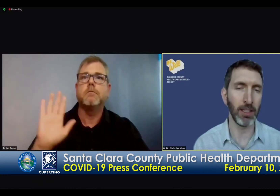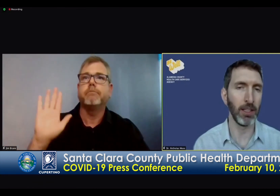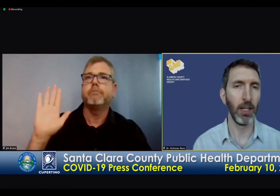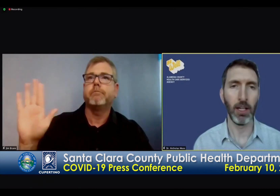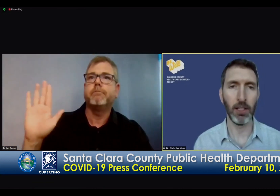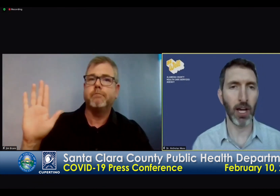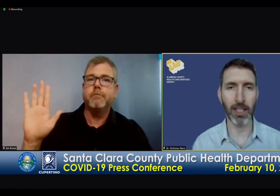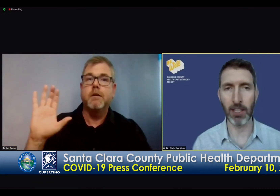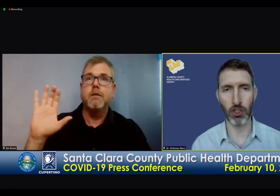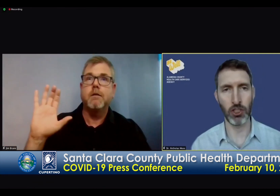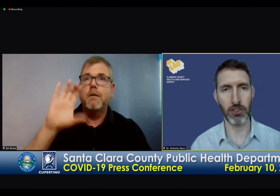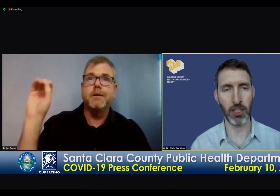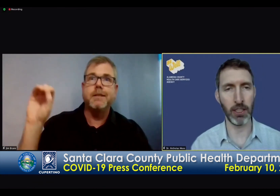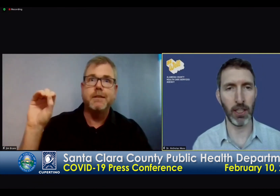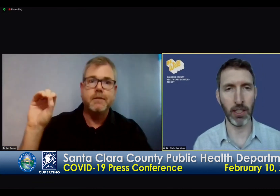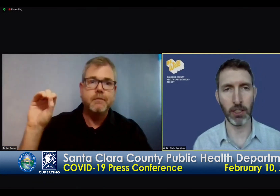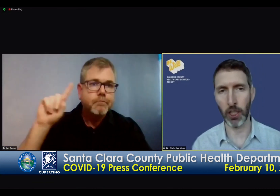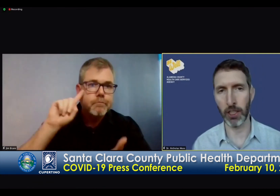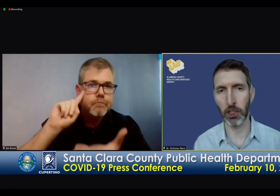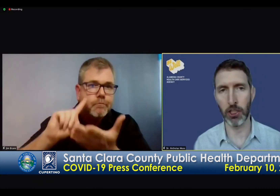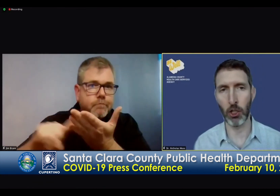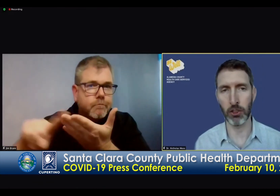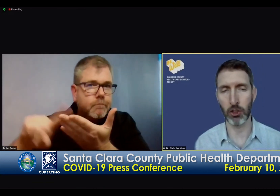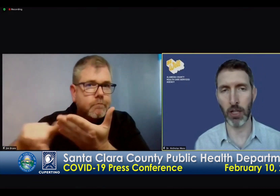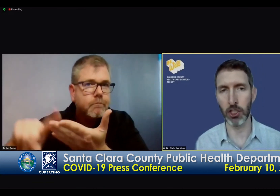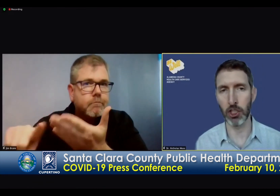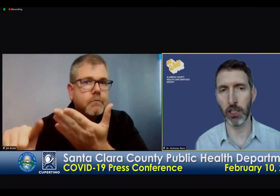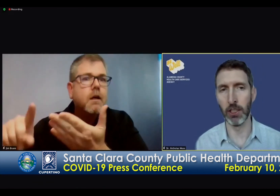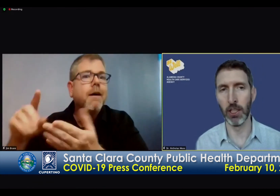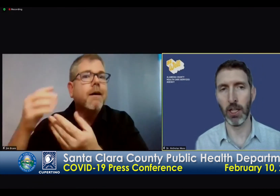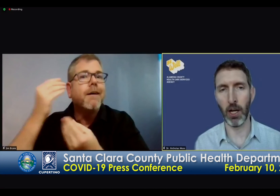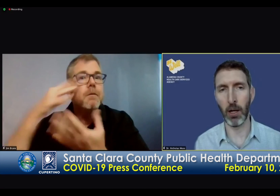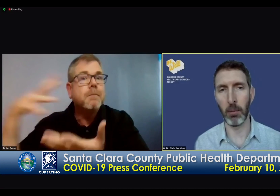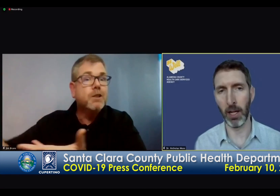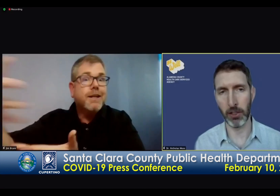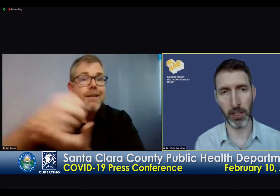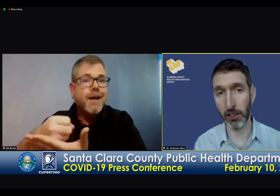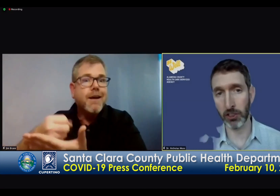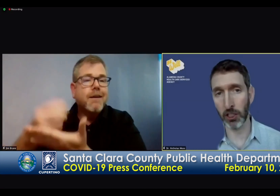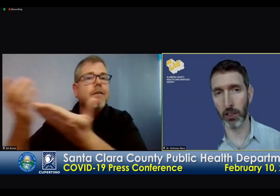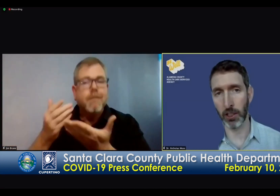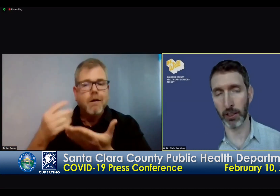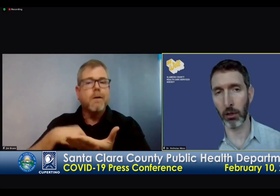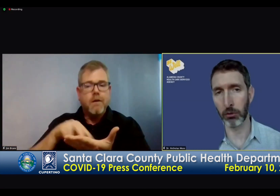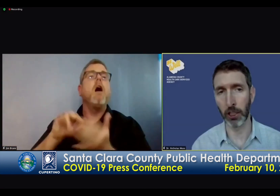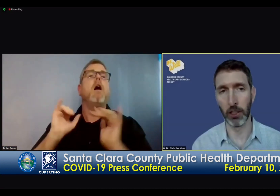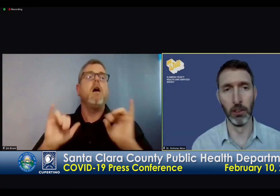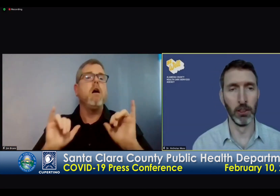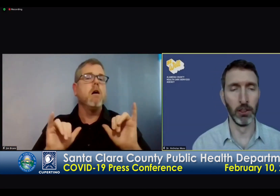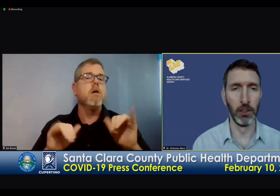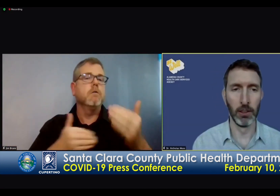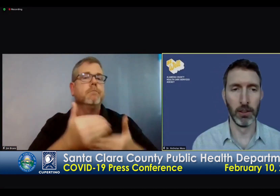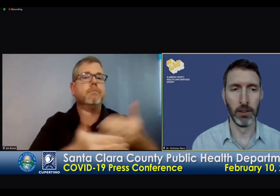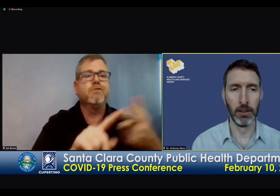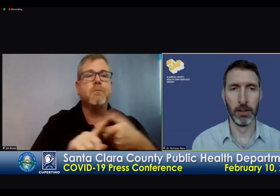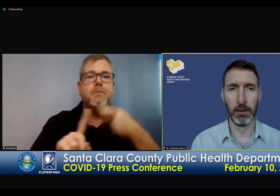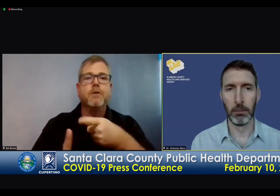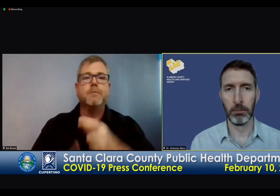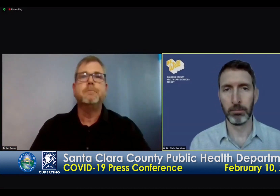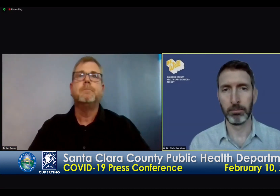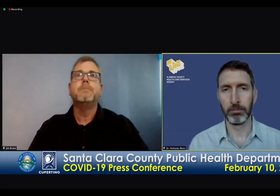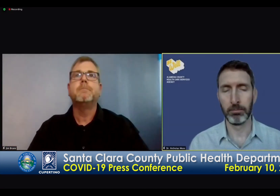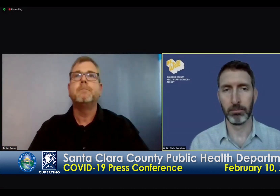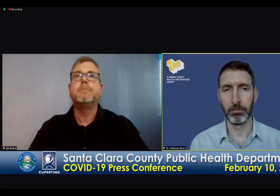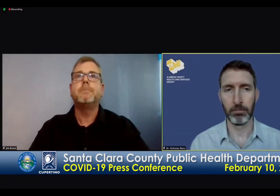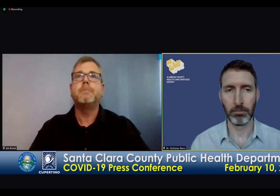that is not yet suggesting any change in dosing strategy, I think at least here in California.